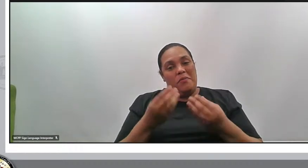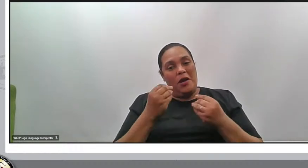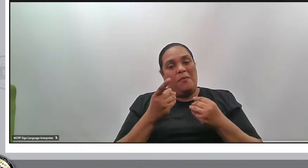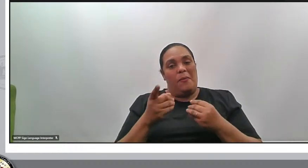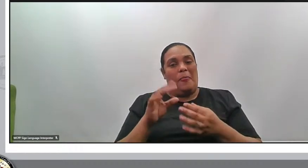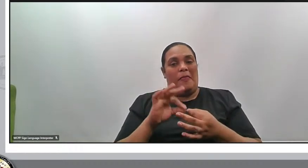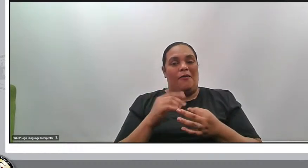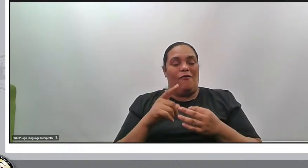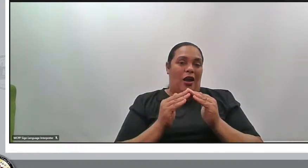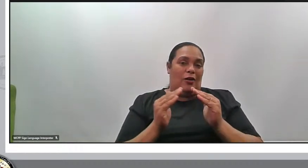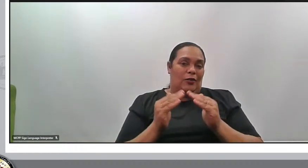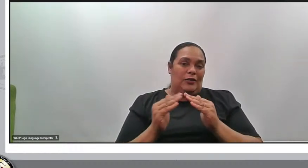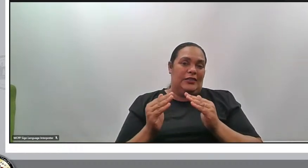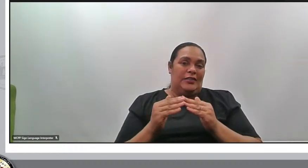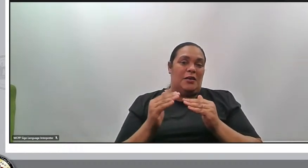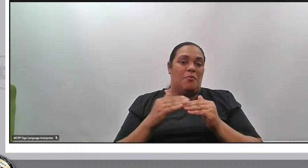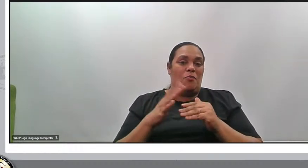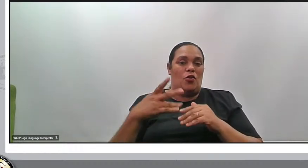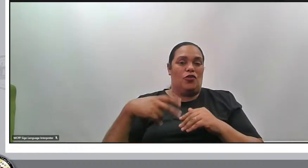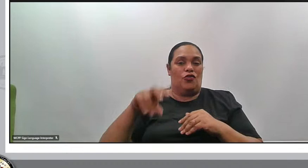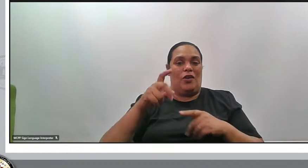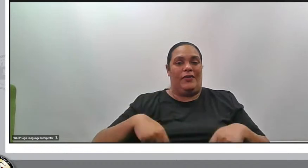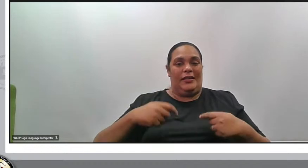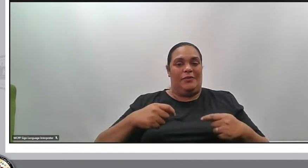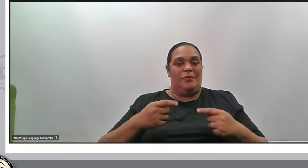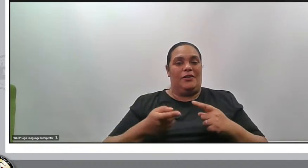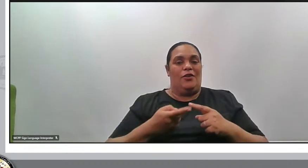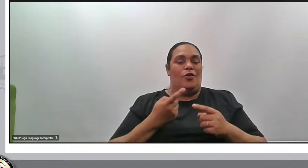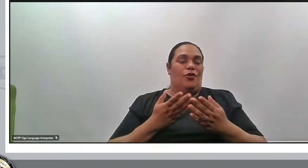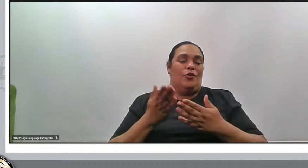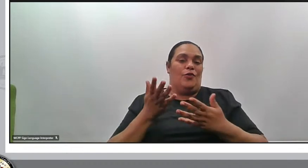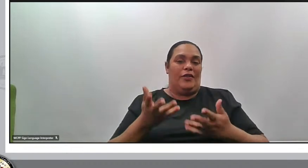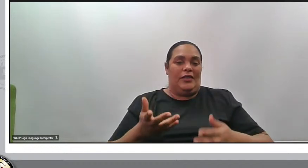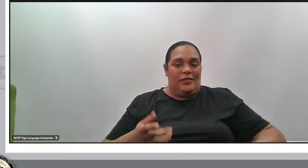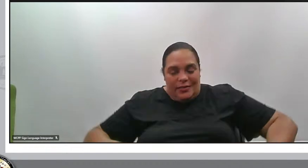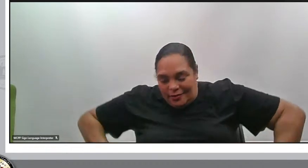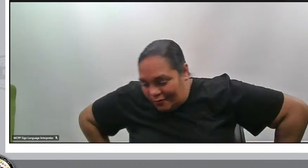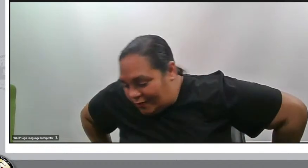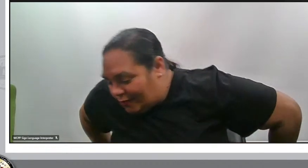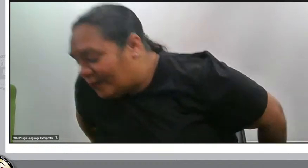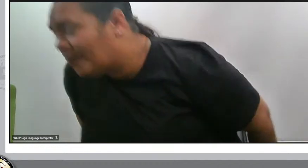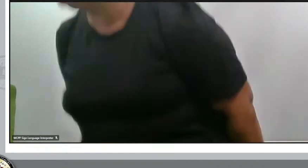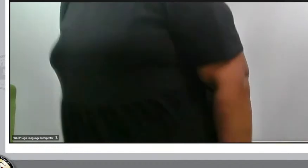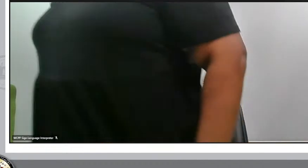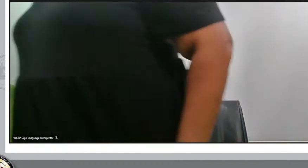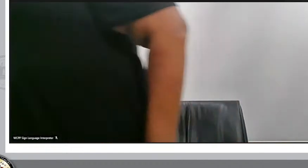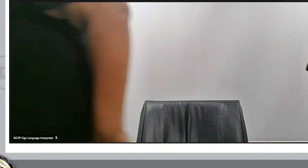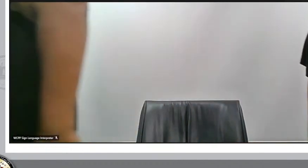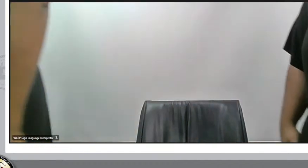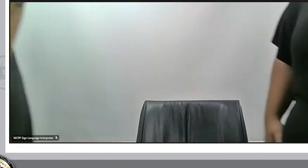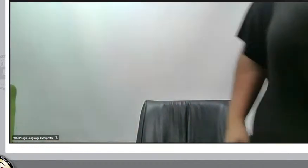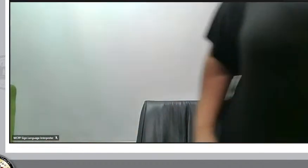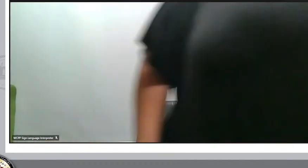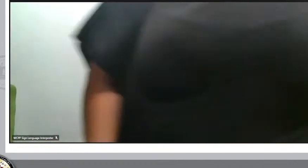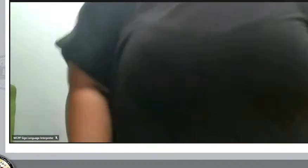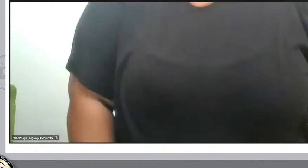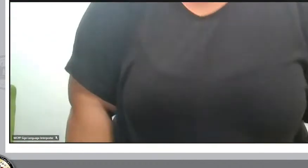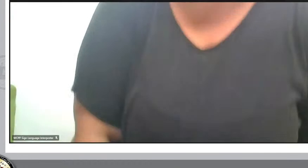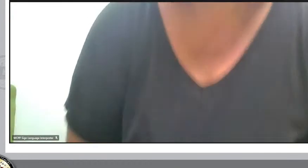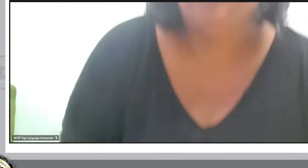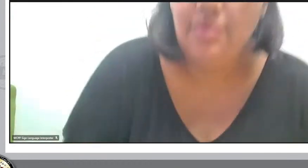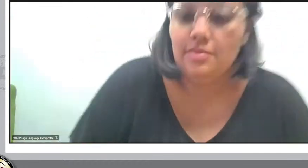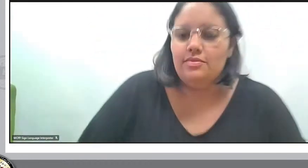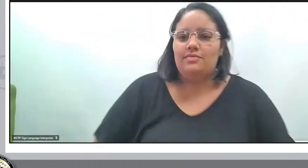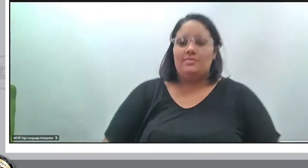housing there, so that's the most of the travel expenditure will come through after the secretary, and then your normal policy driven expenditure,